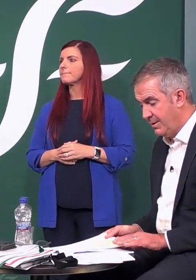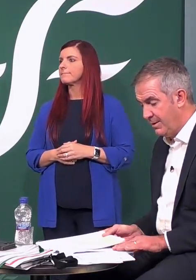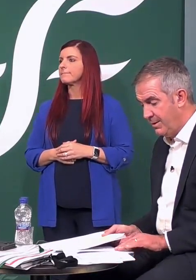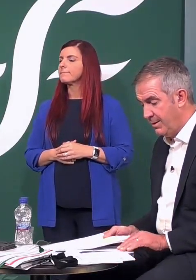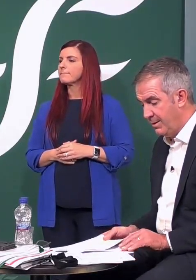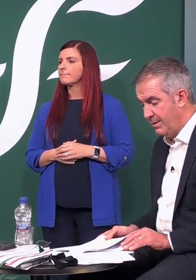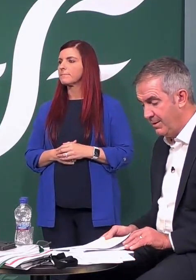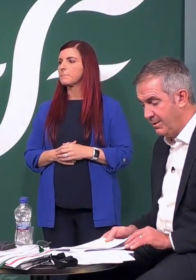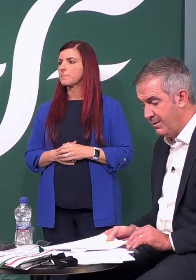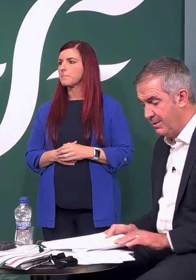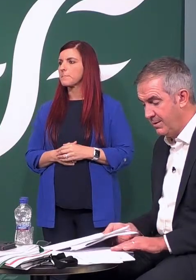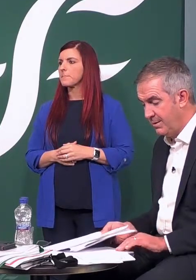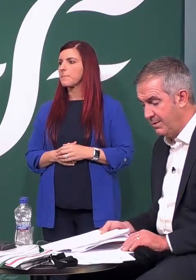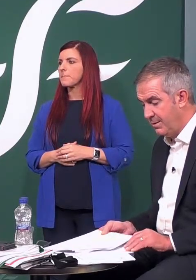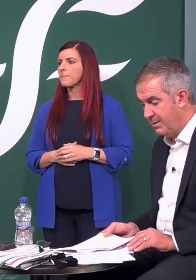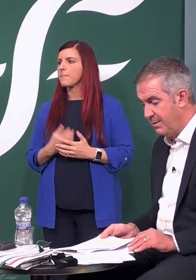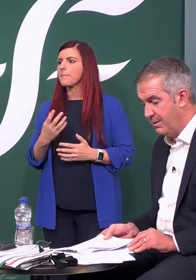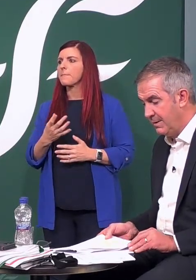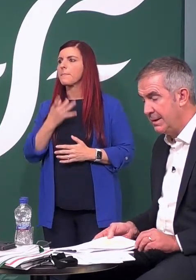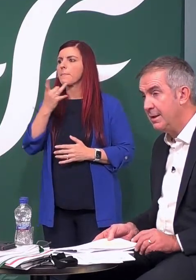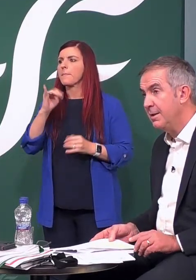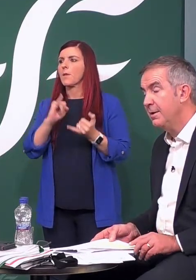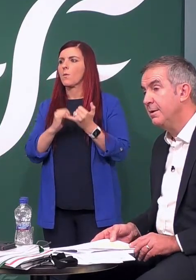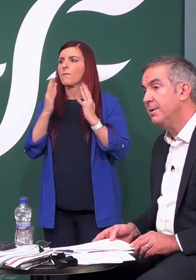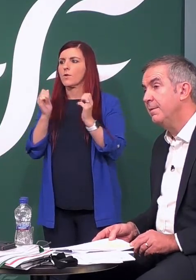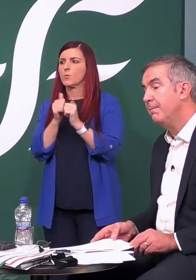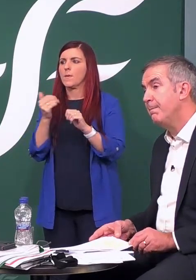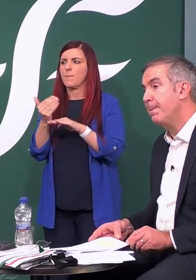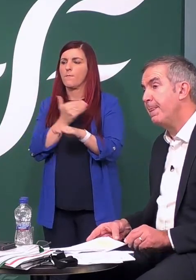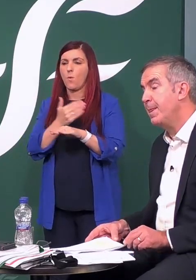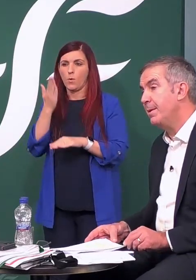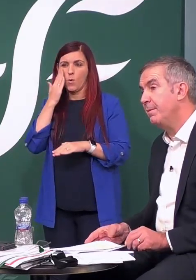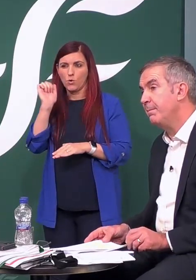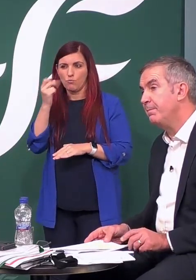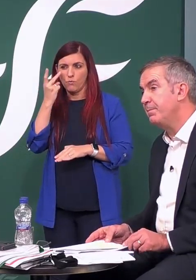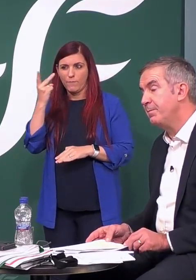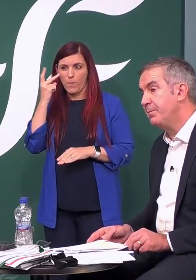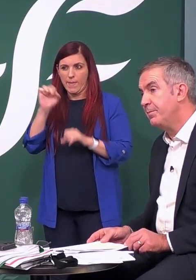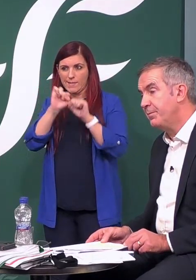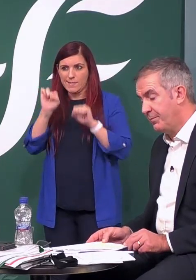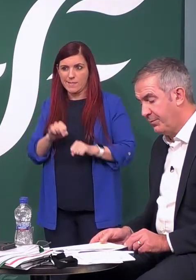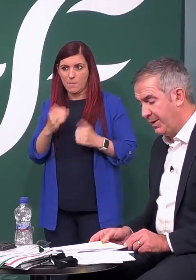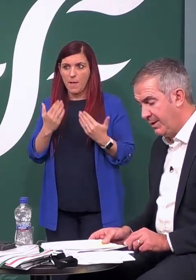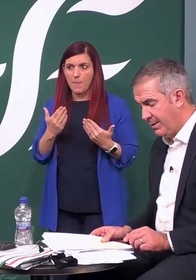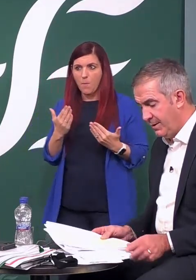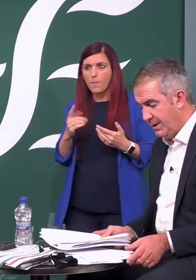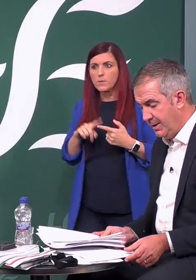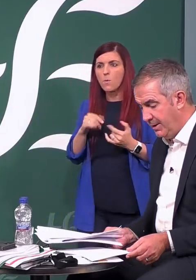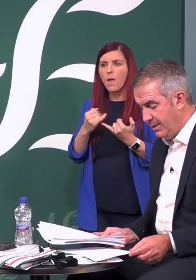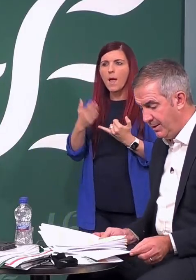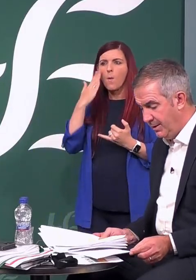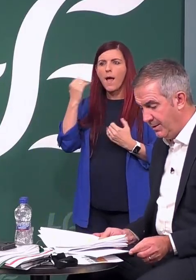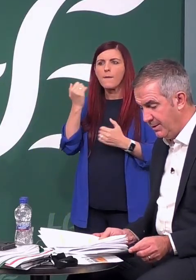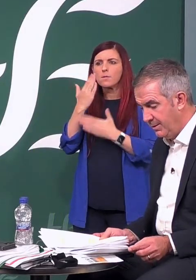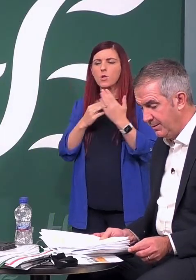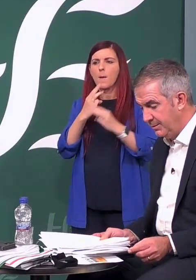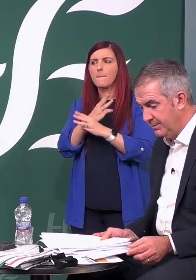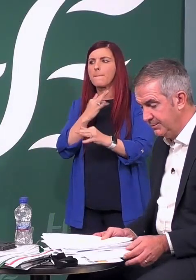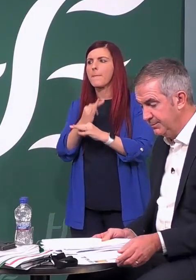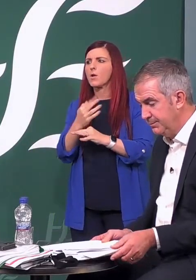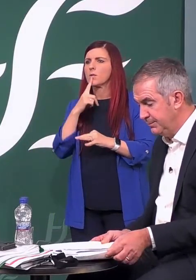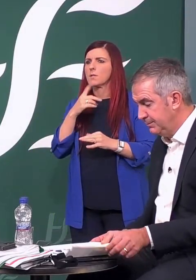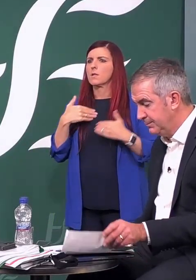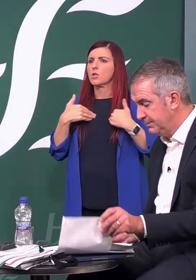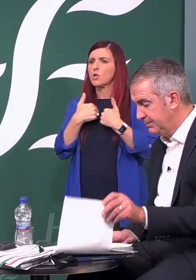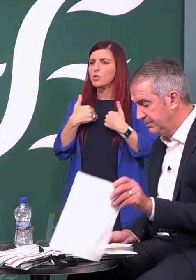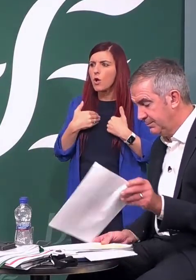Just in terms of the contact tracing in schools, we know that's being reviewed at the moment. There might be some parents worried about, their child